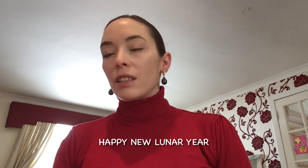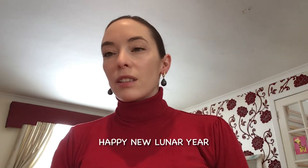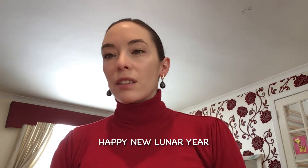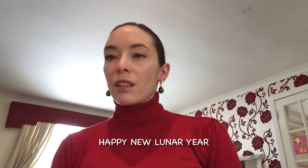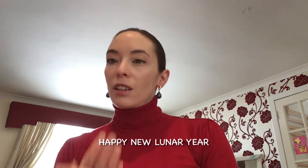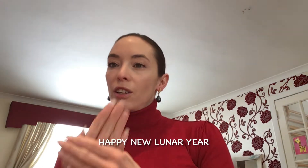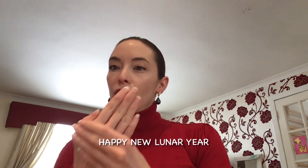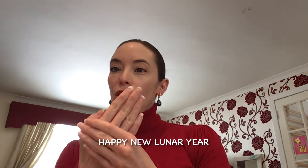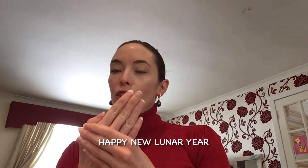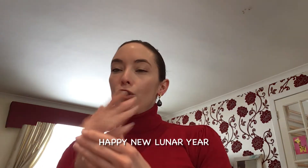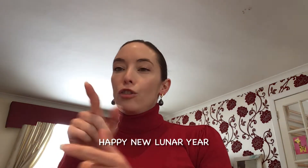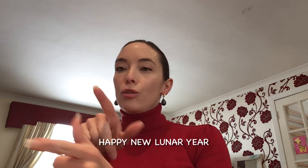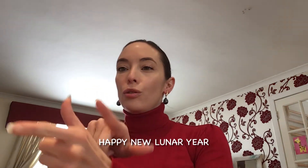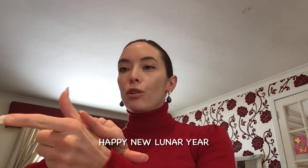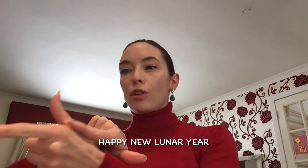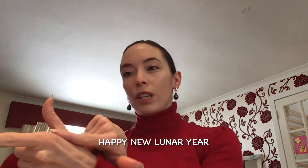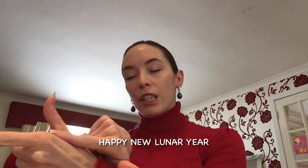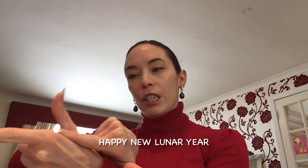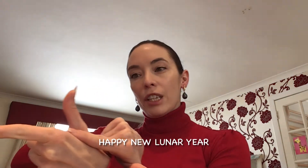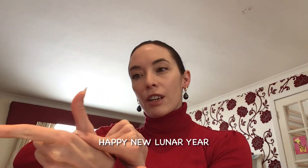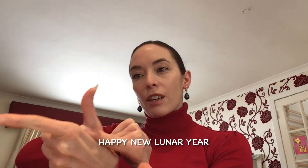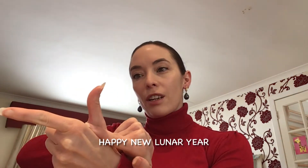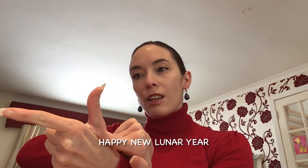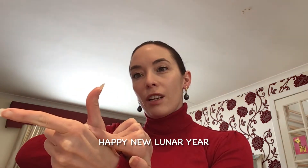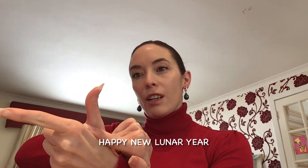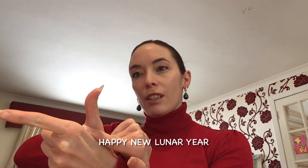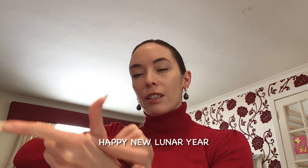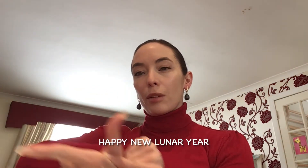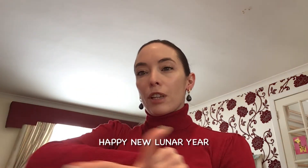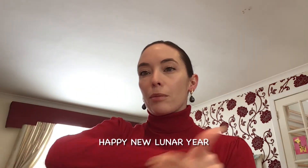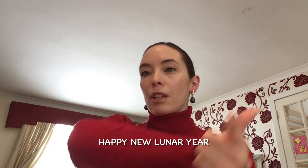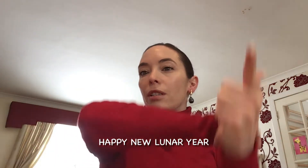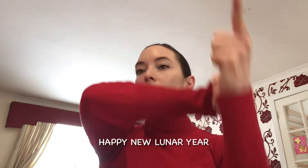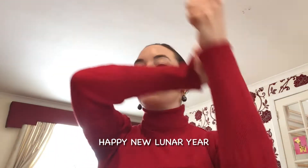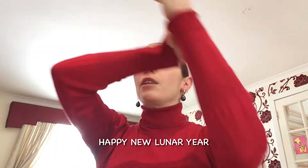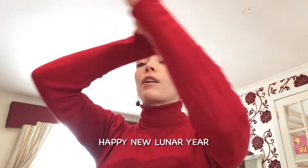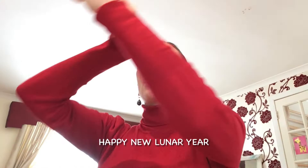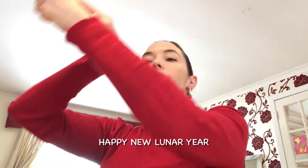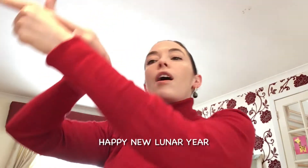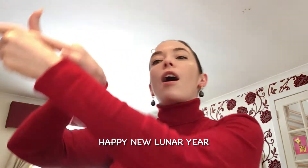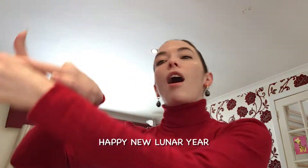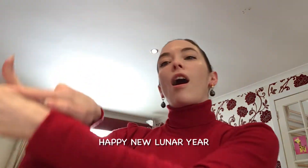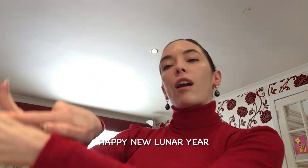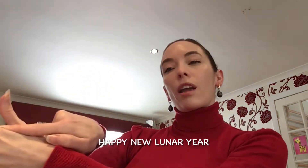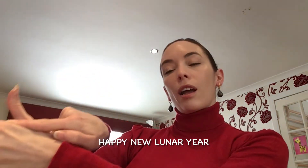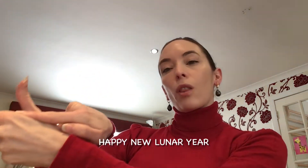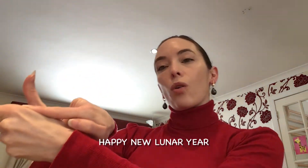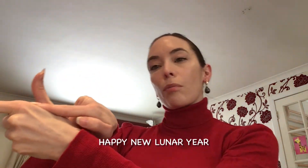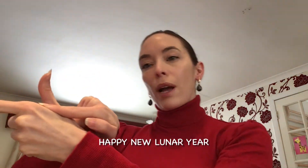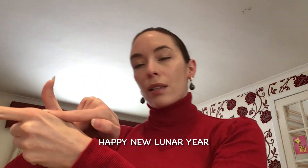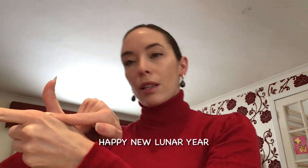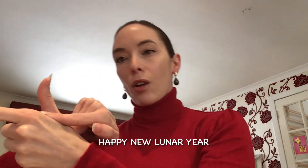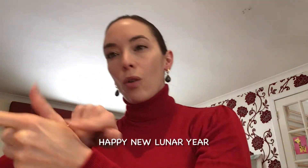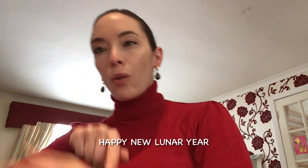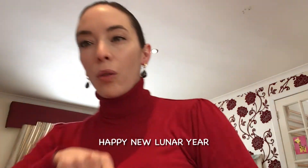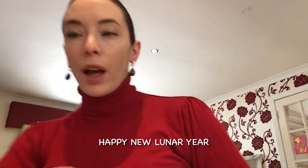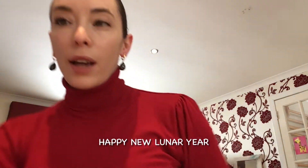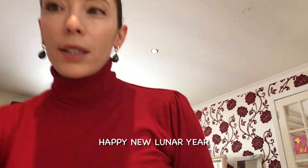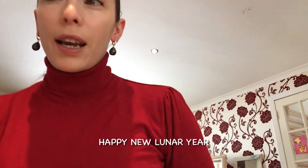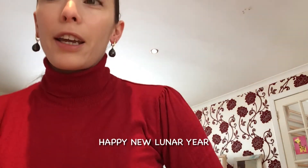Chinese New Year. Sometimes I see year arcing along, passing all that time.